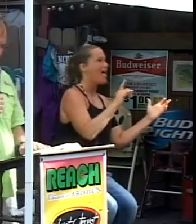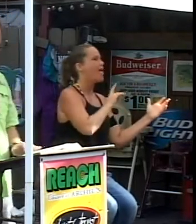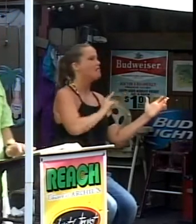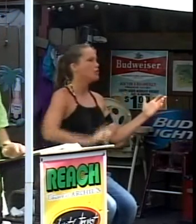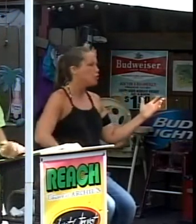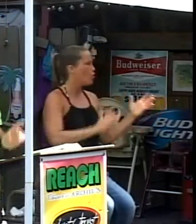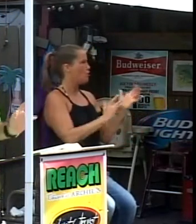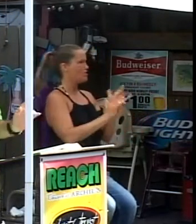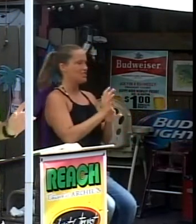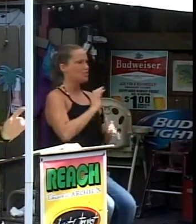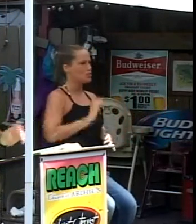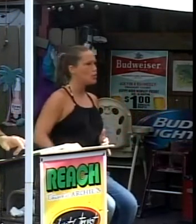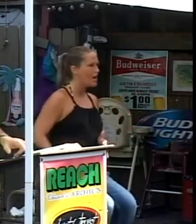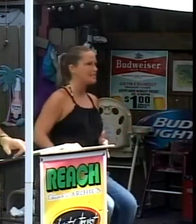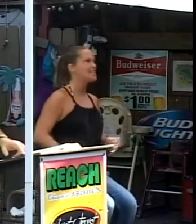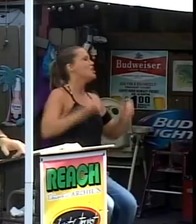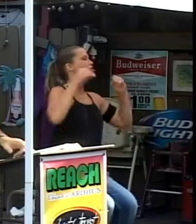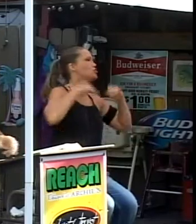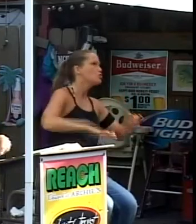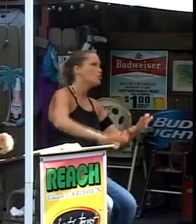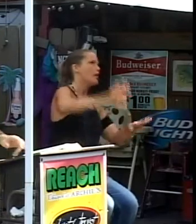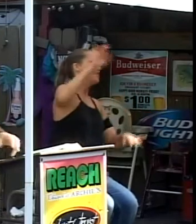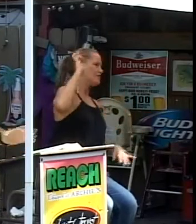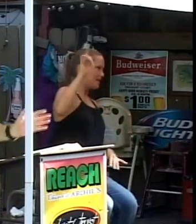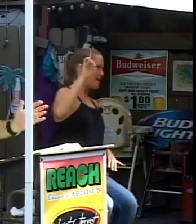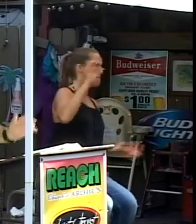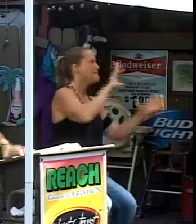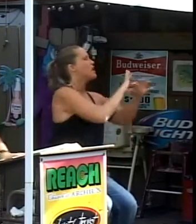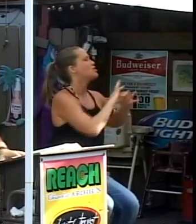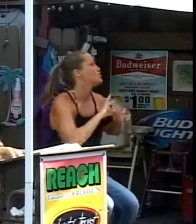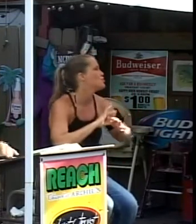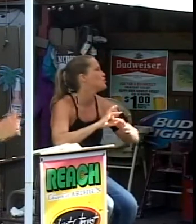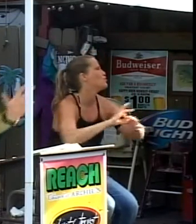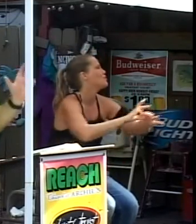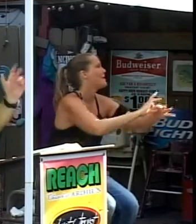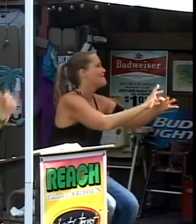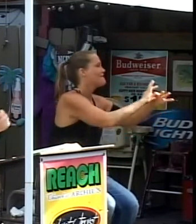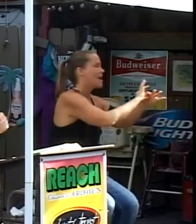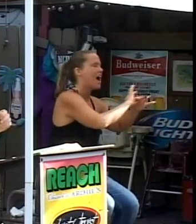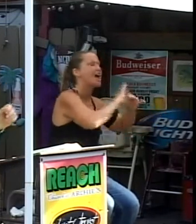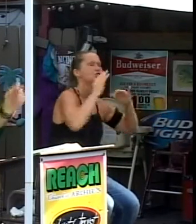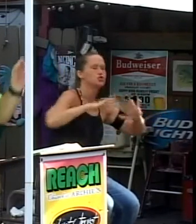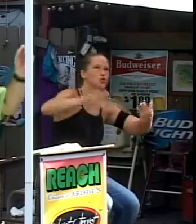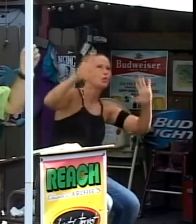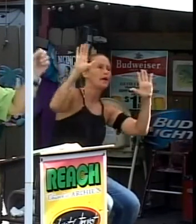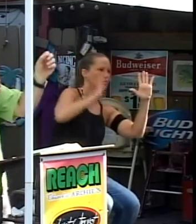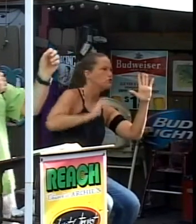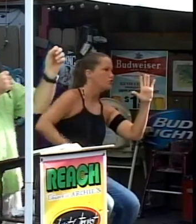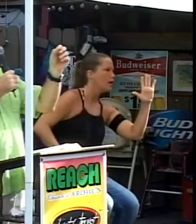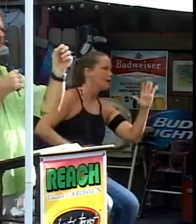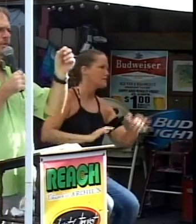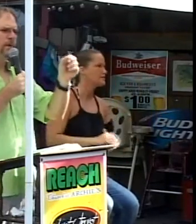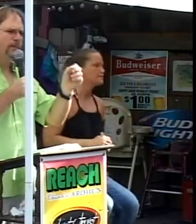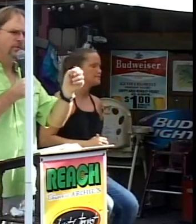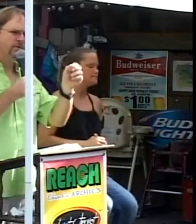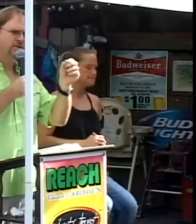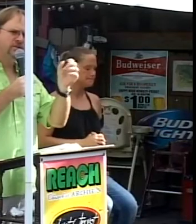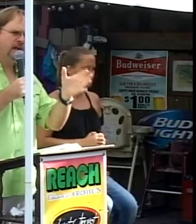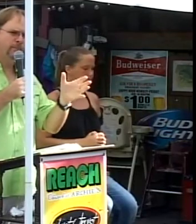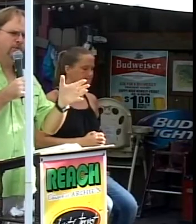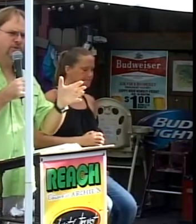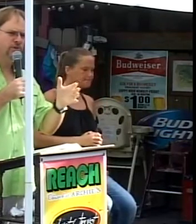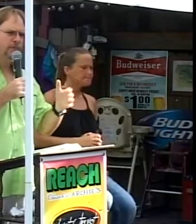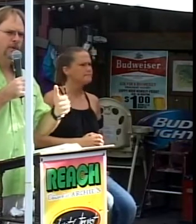Him in one place. And I highlighted this twice with different colors, all with one accord, because remember,